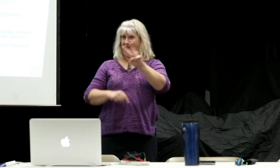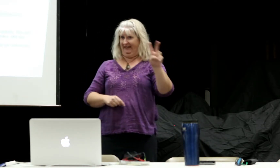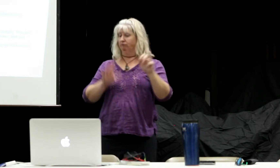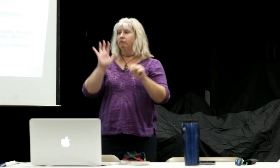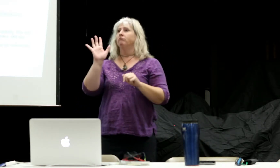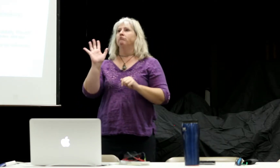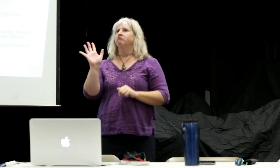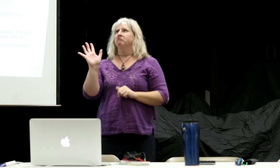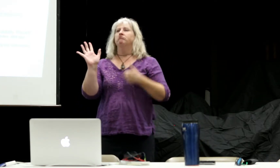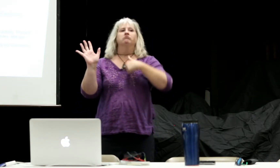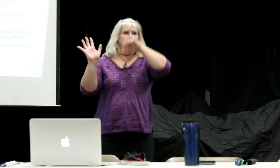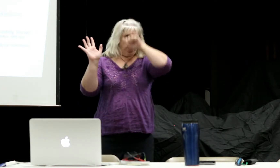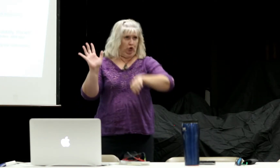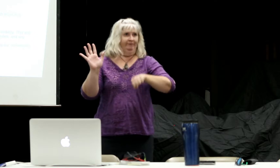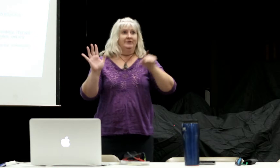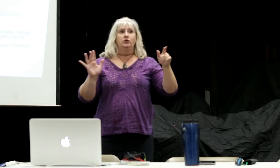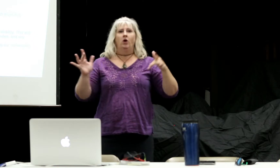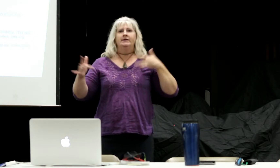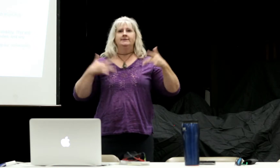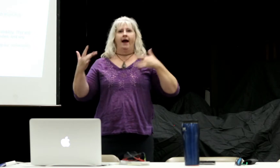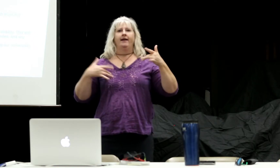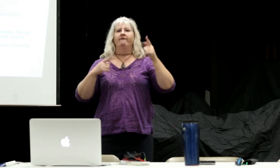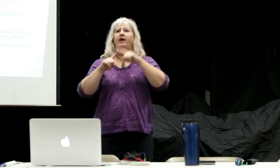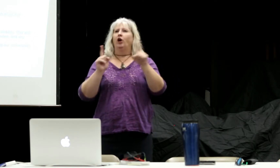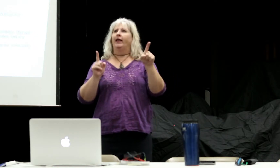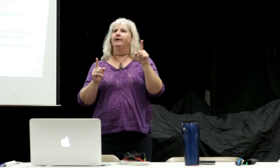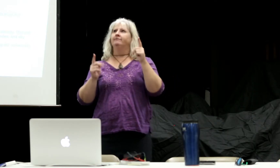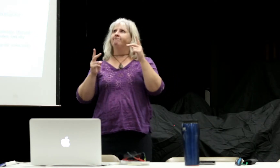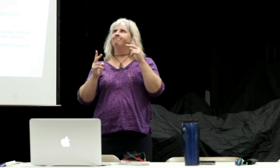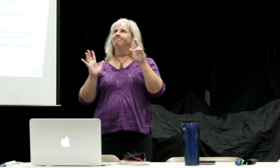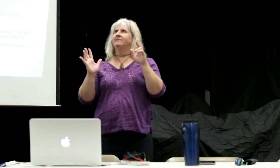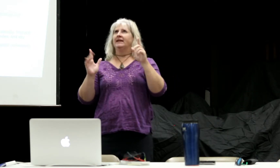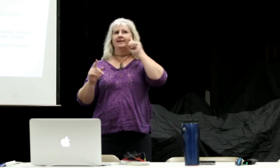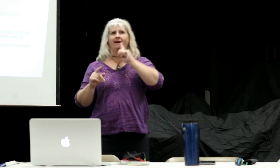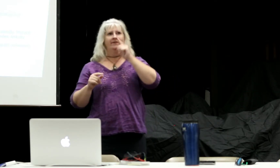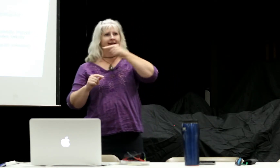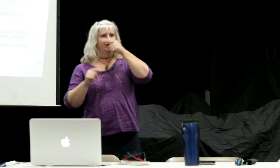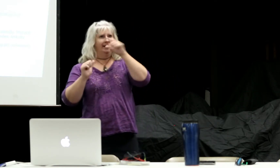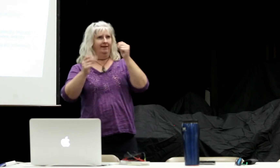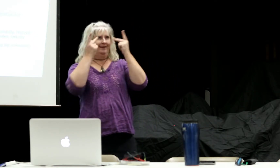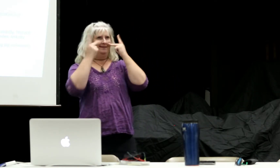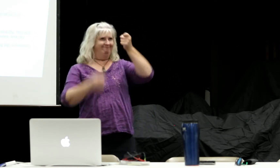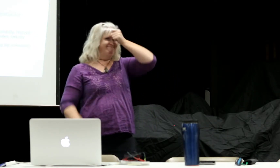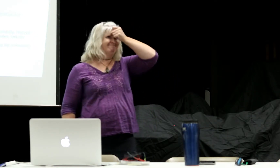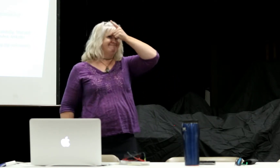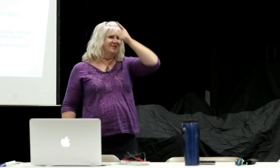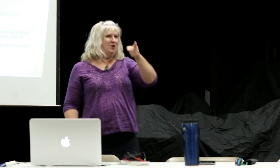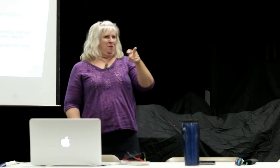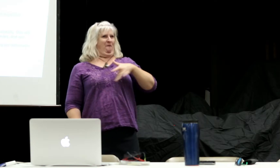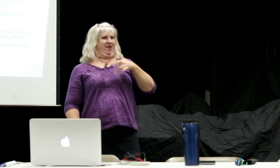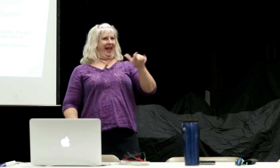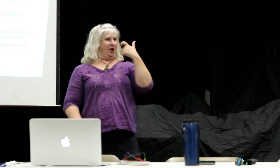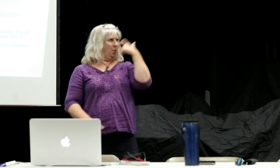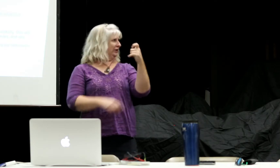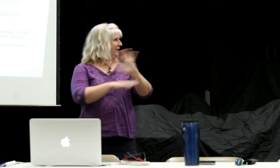which we call VV, and he is great at what he does. He's a great performer. You can, deaf